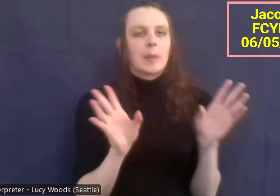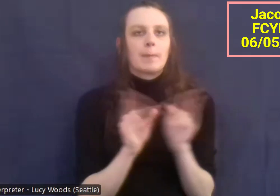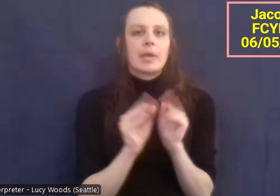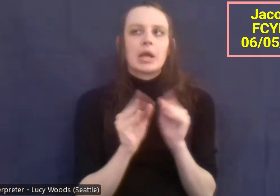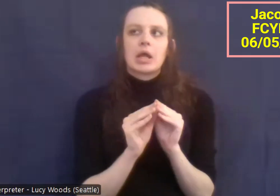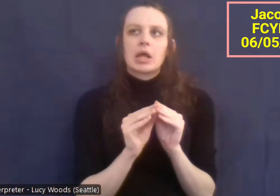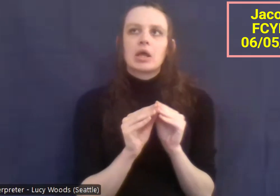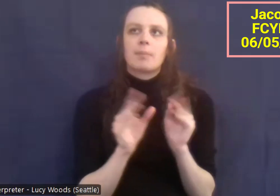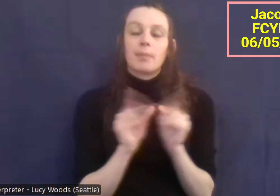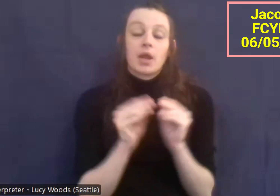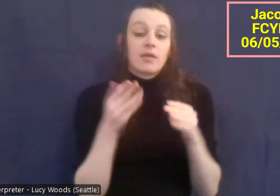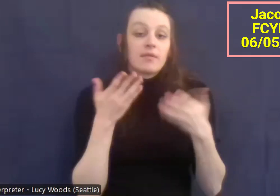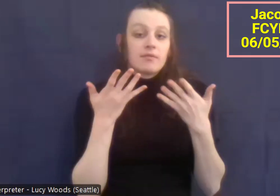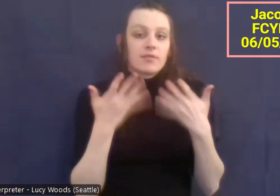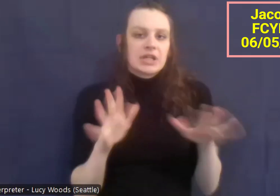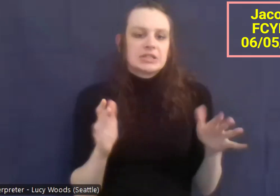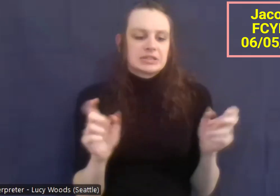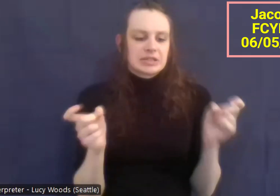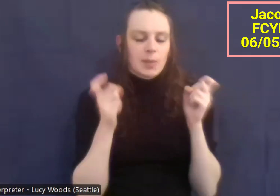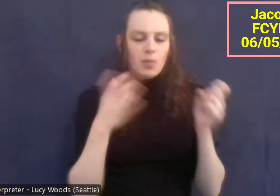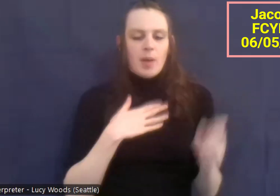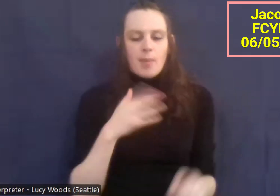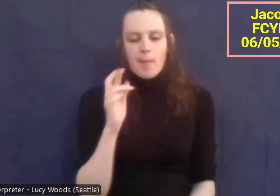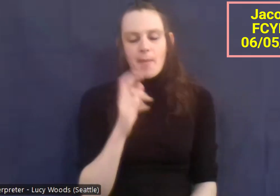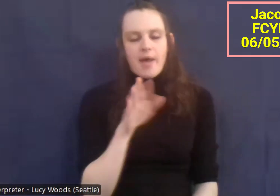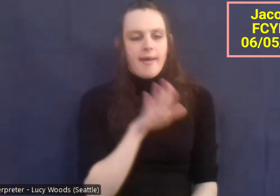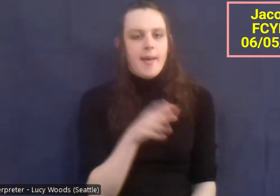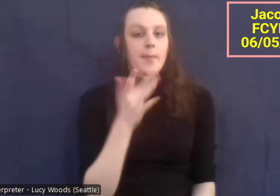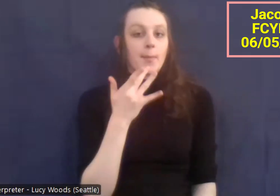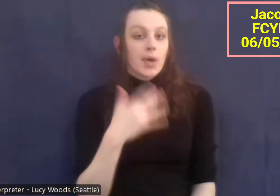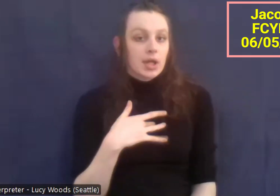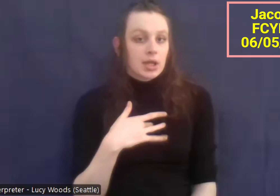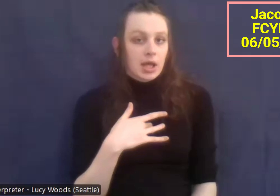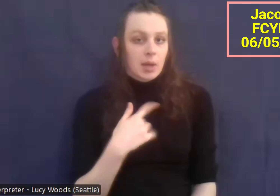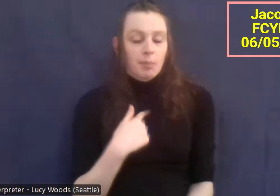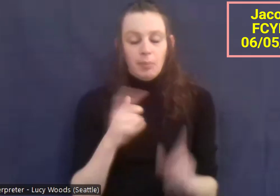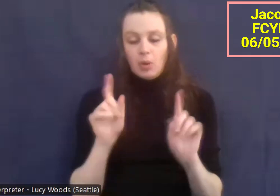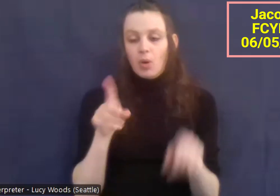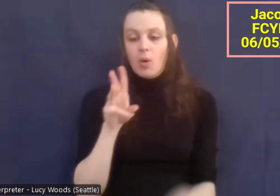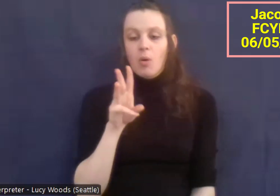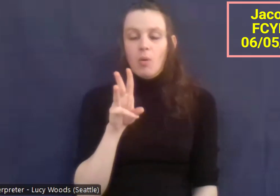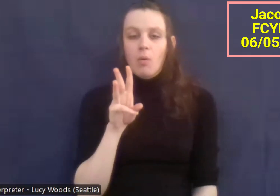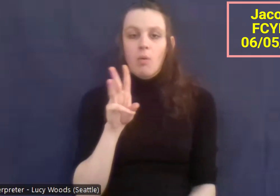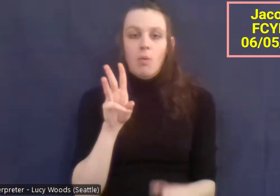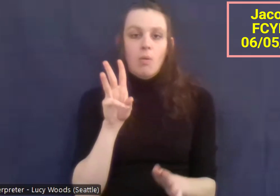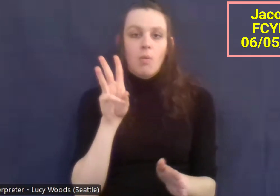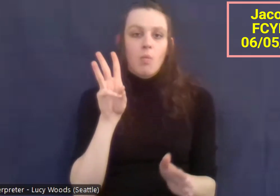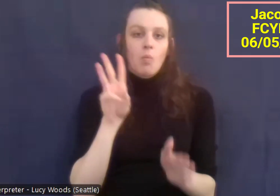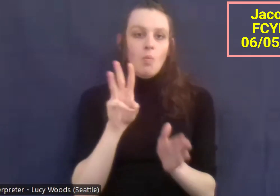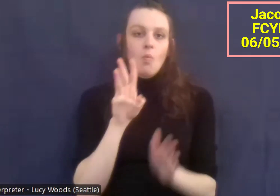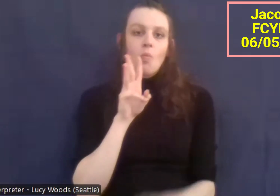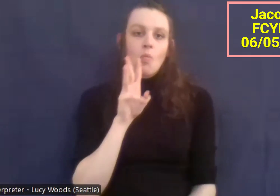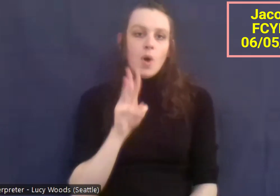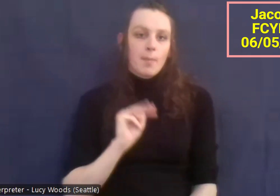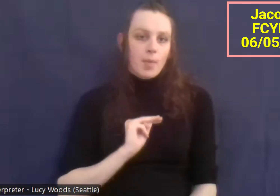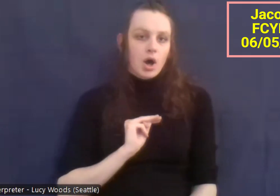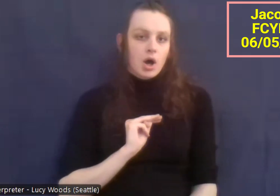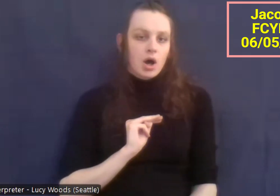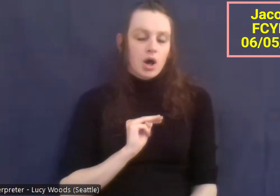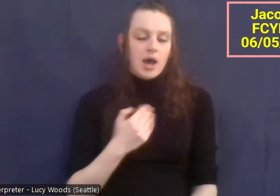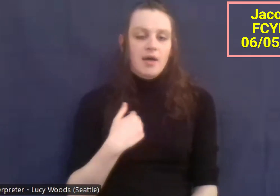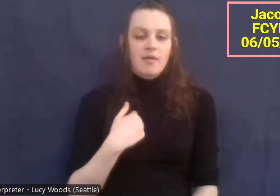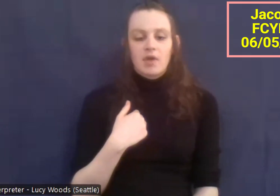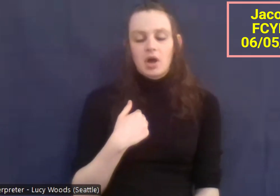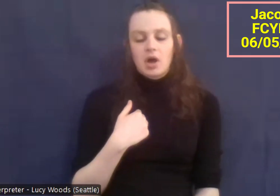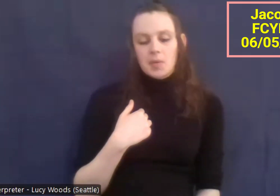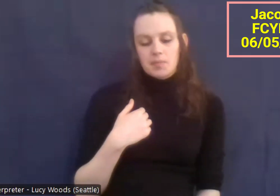we're celebrating my best friend's birthday. And I went and got to Walmart and got paper plates and cups and sodas. And after the